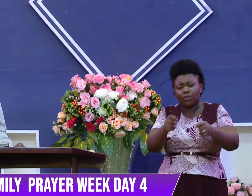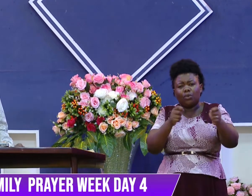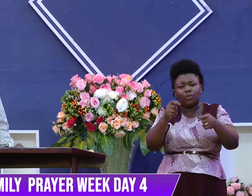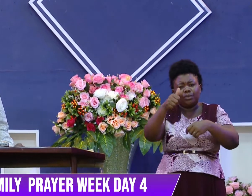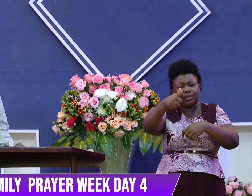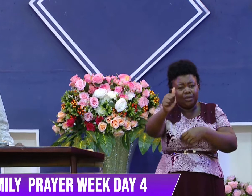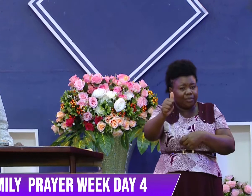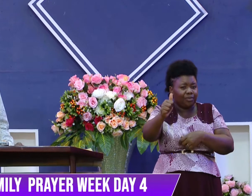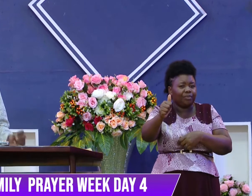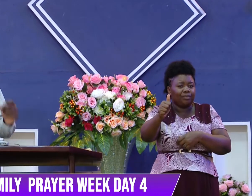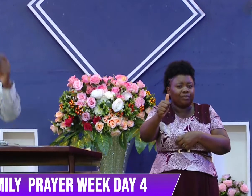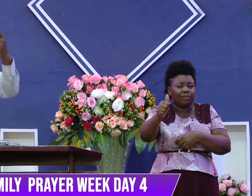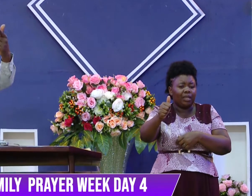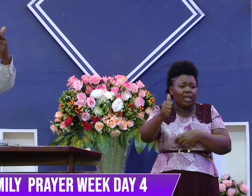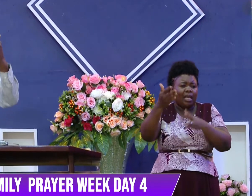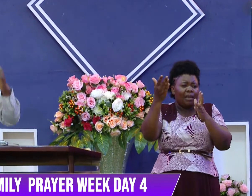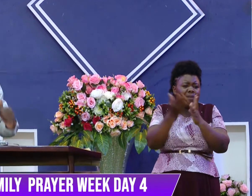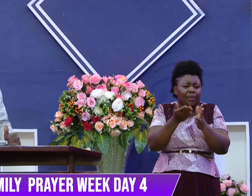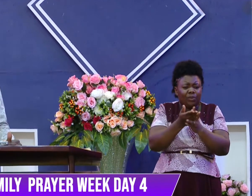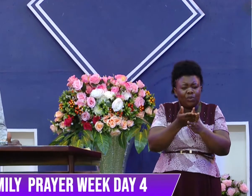You control yourself. Amid this